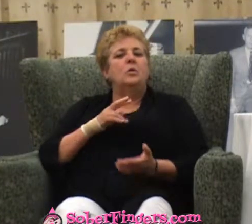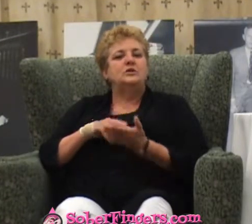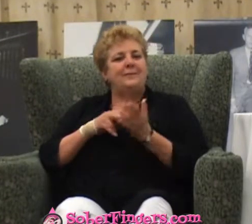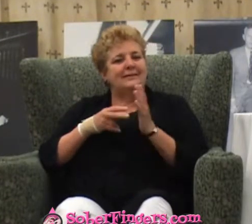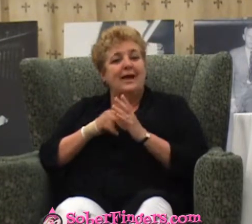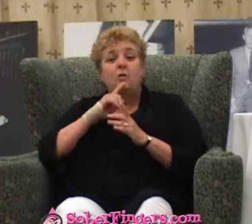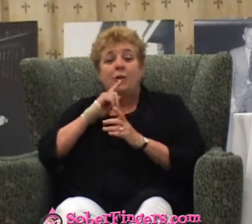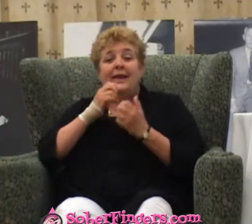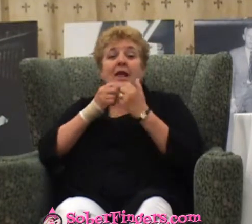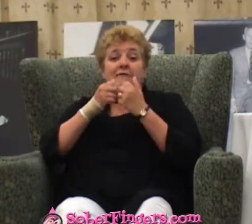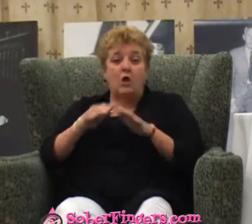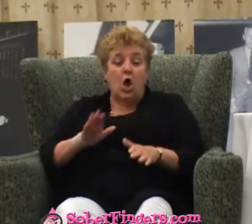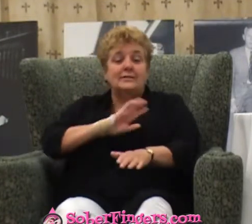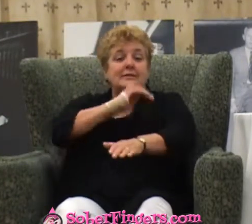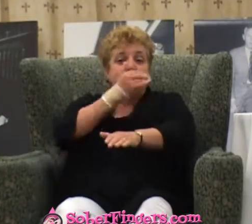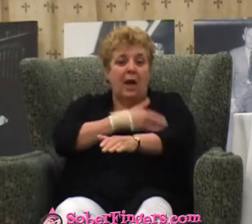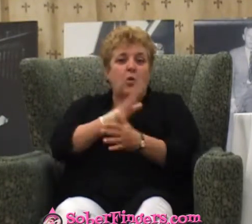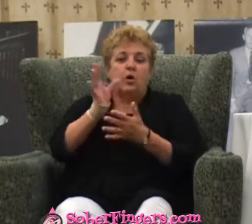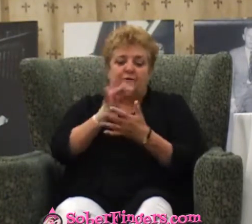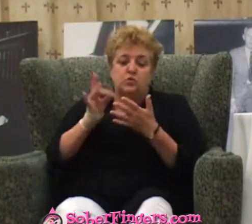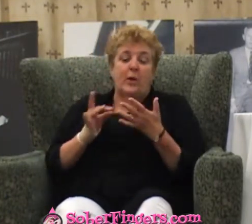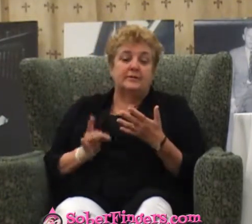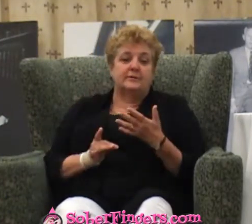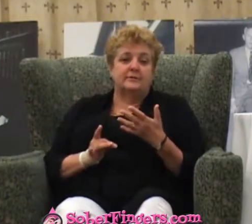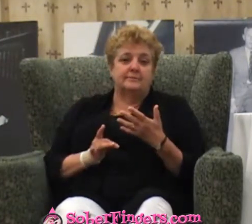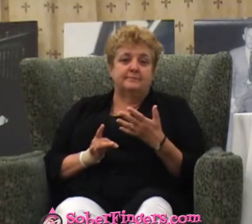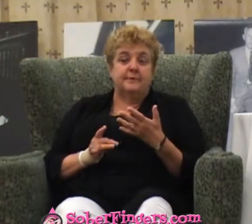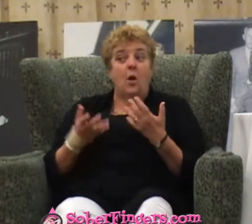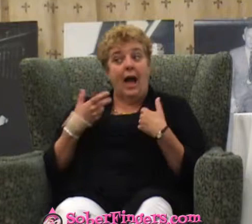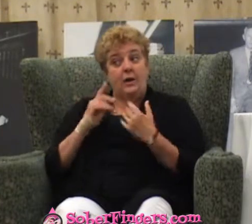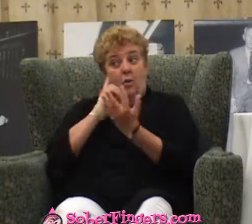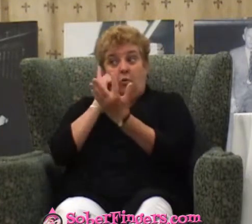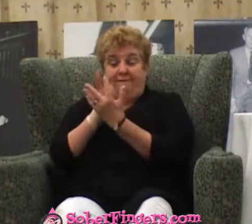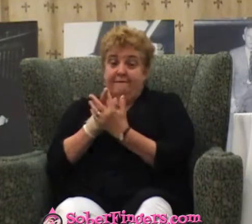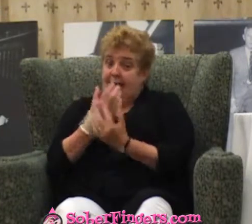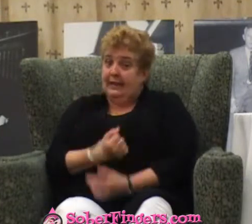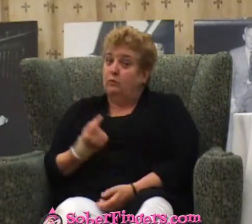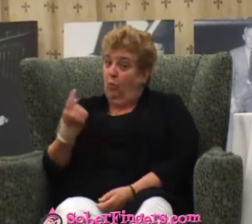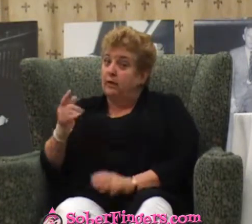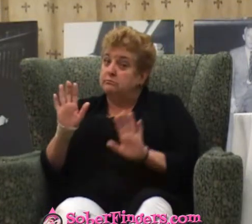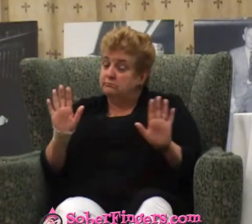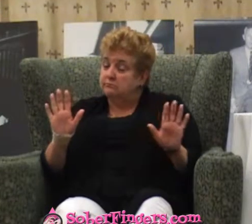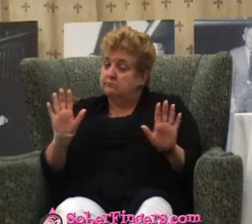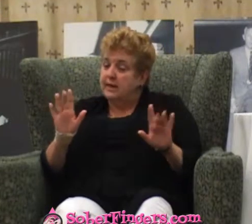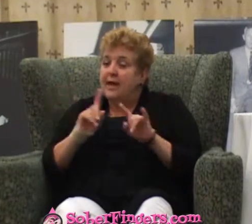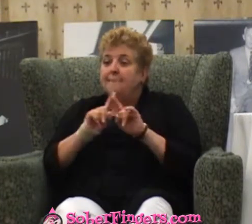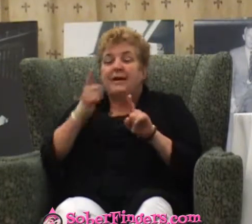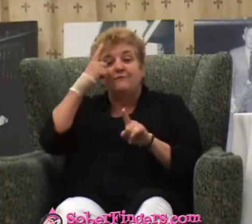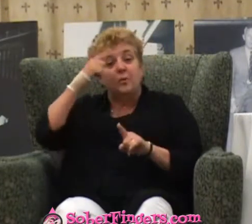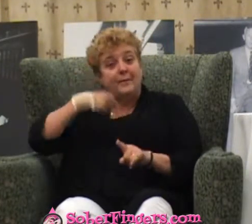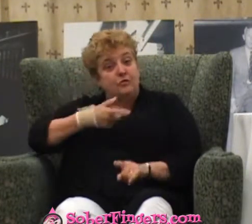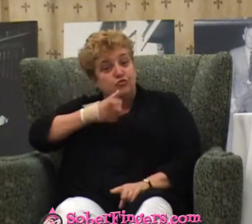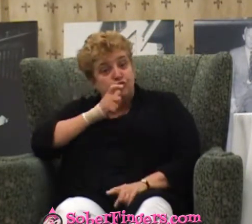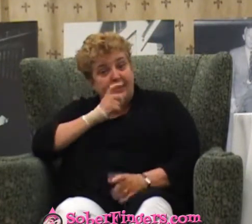choice. Now, I don't want to offend anybody tonight, but you know, for me to pick up a drink's kind of like having sex with a